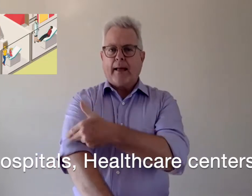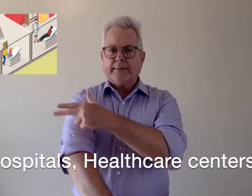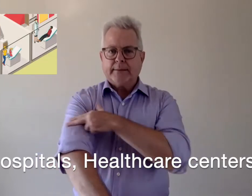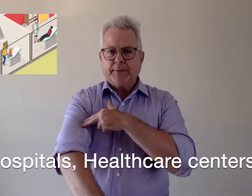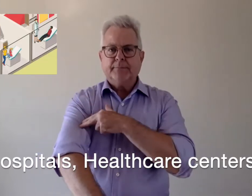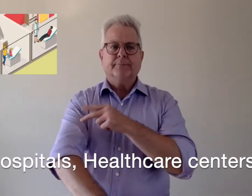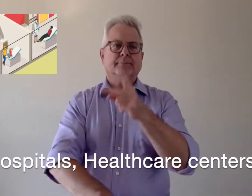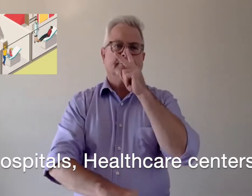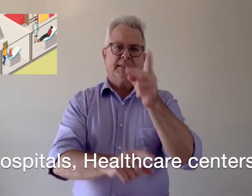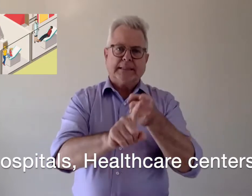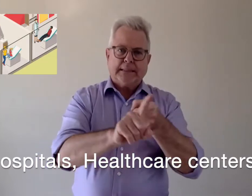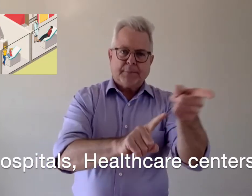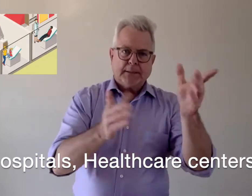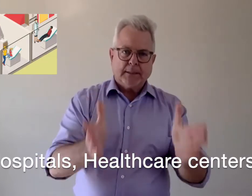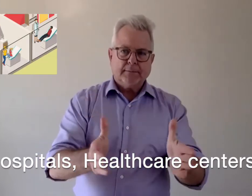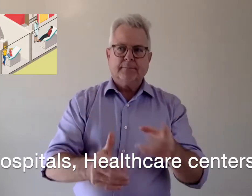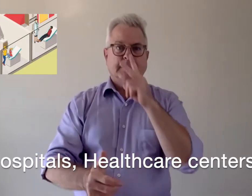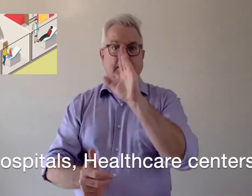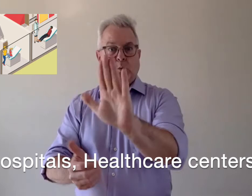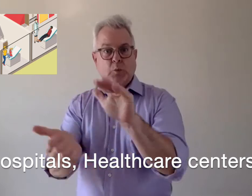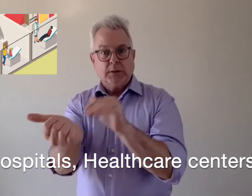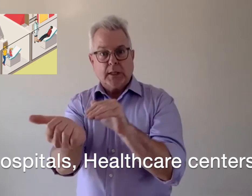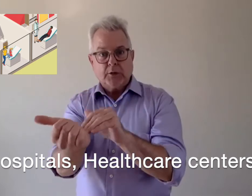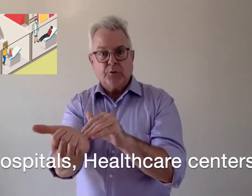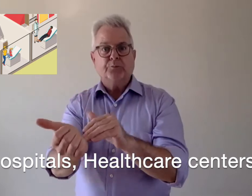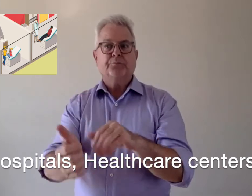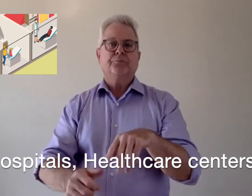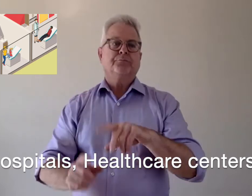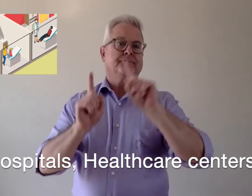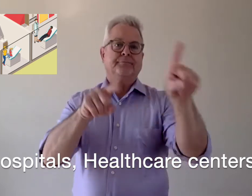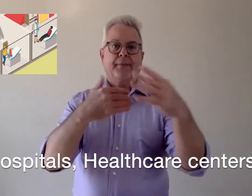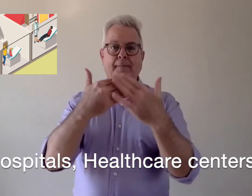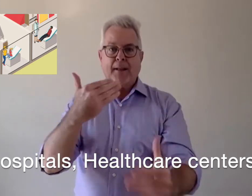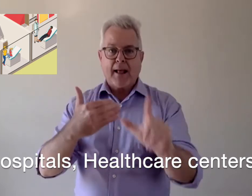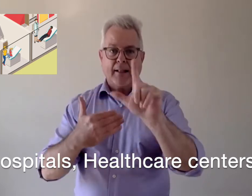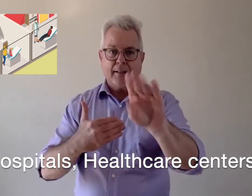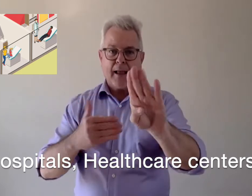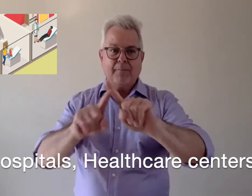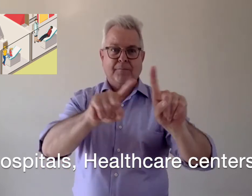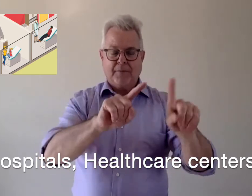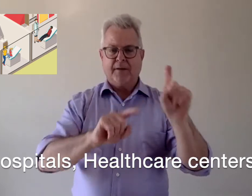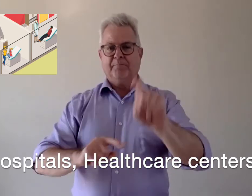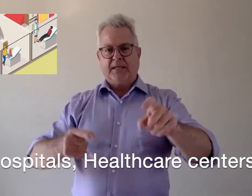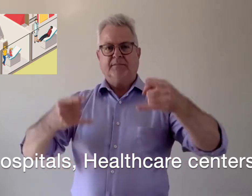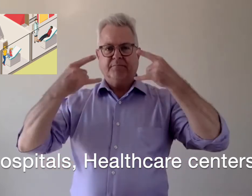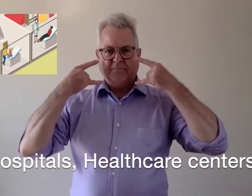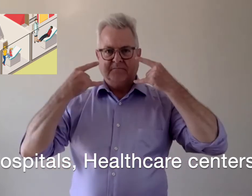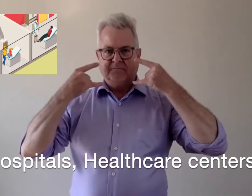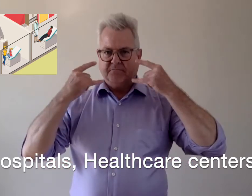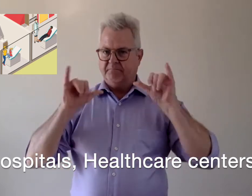and childcare. Third, healthcare settings, hospitals, doctor's office, labs for